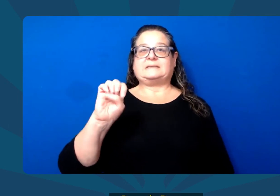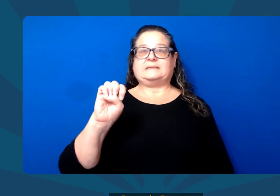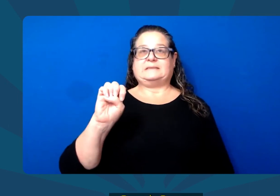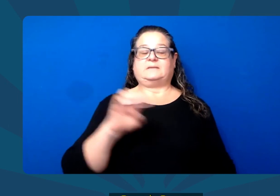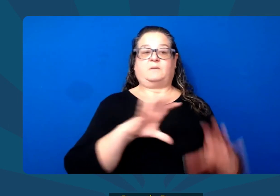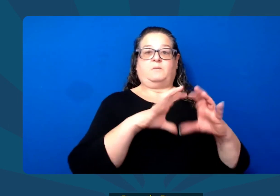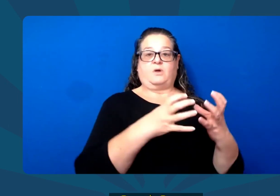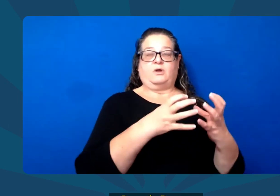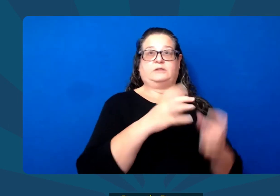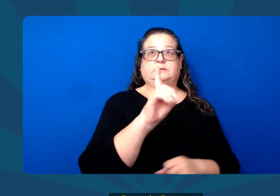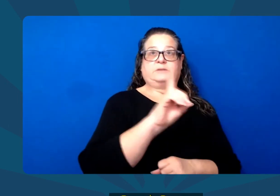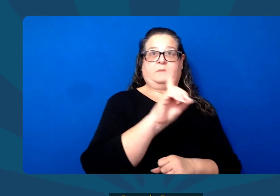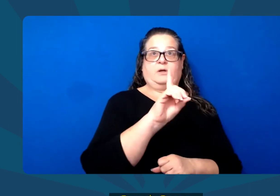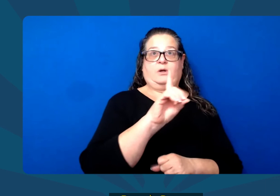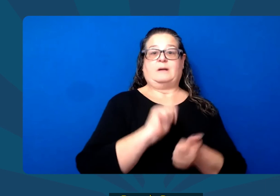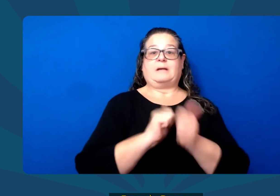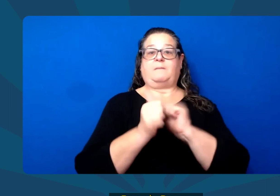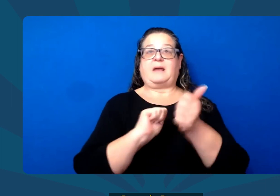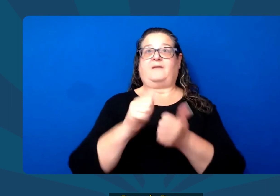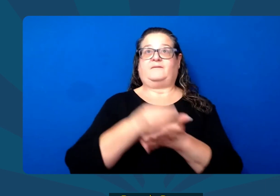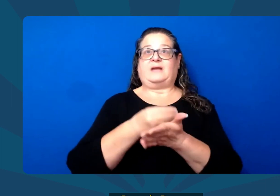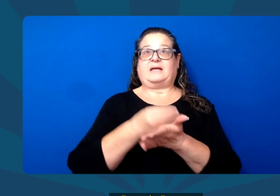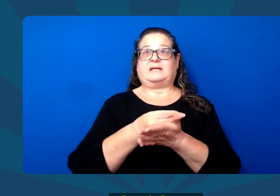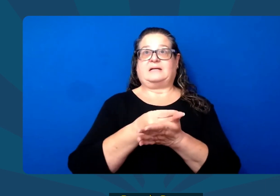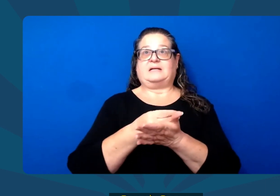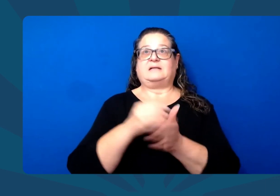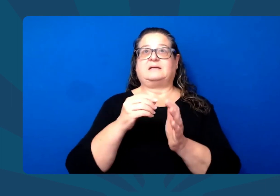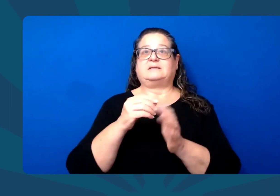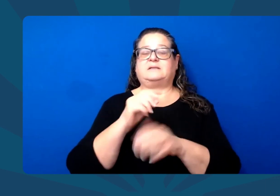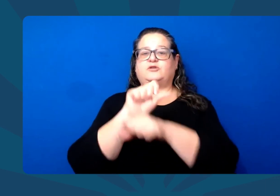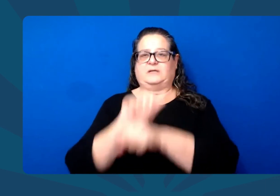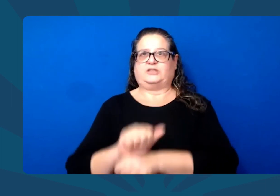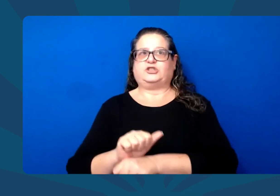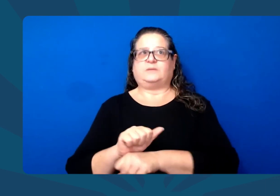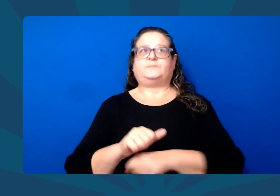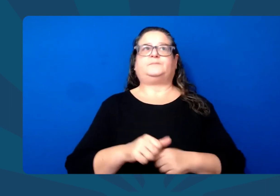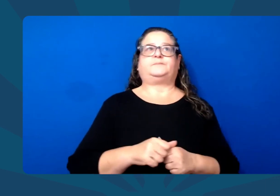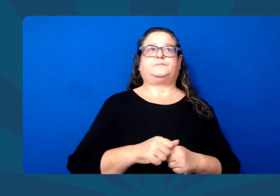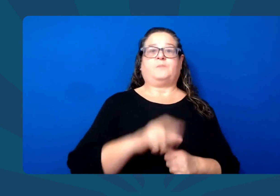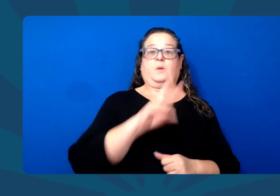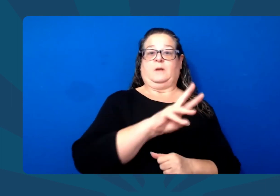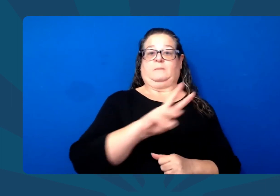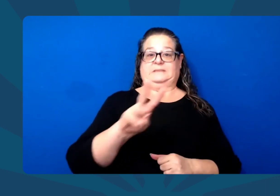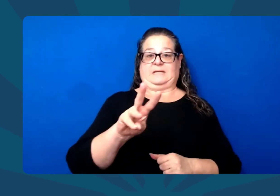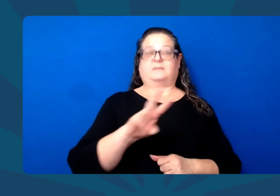Brandy Reese, Party Democratic, campaign funding